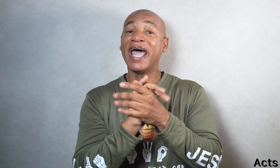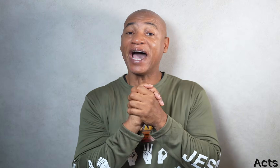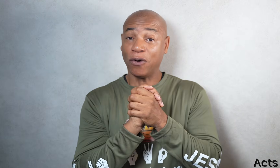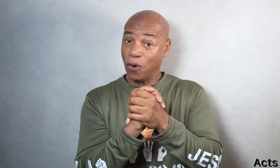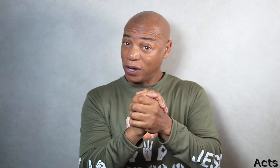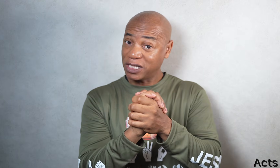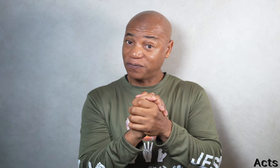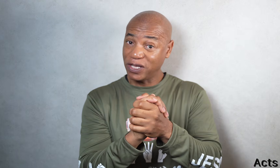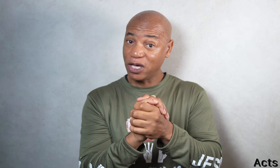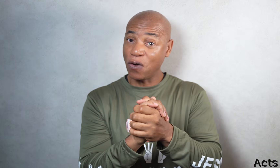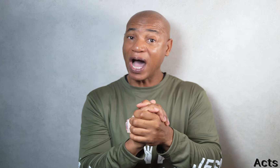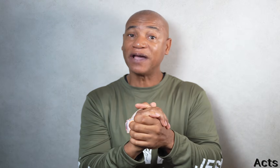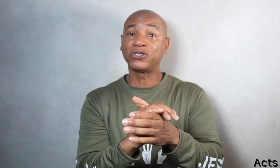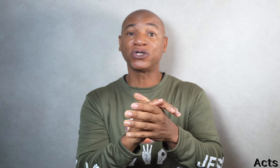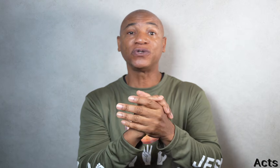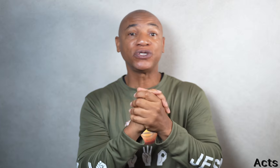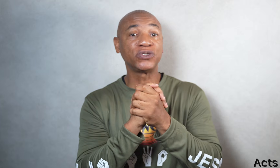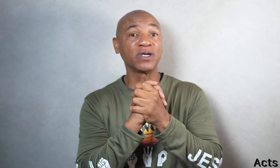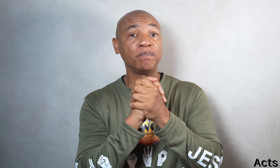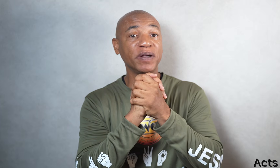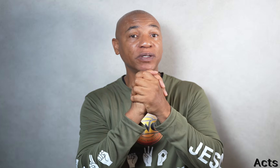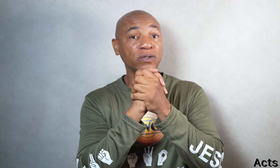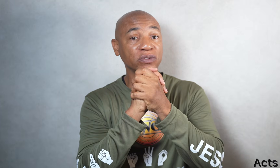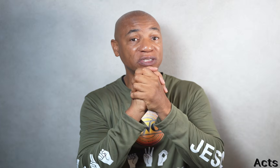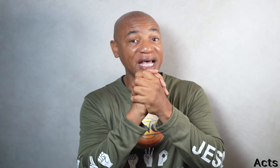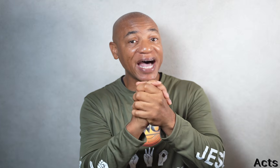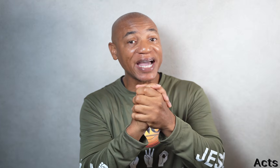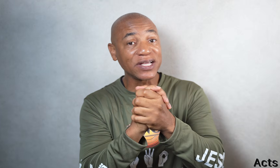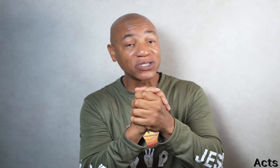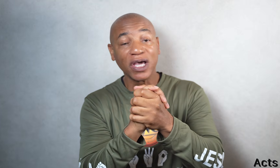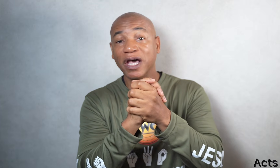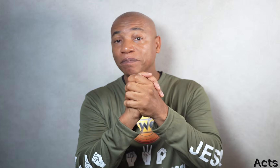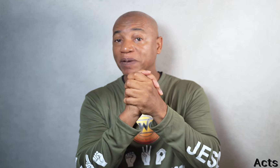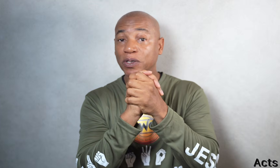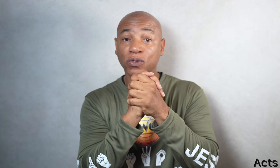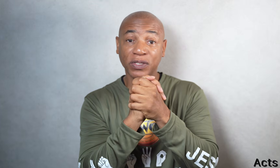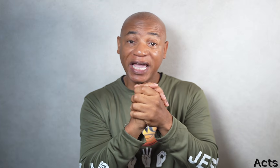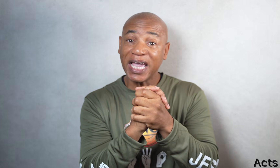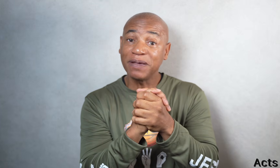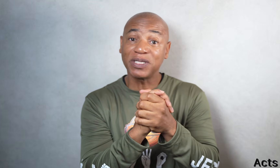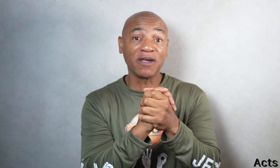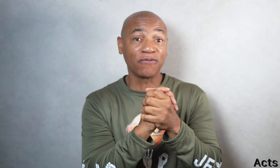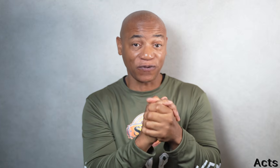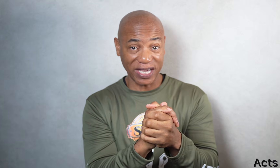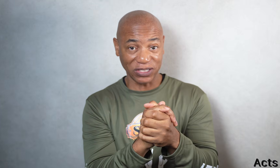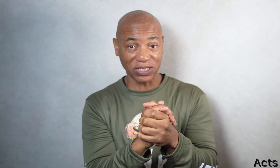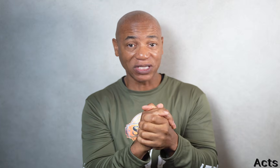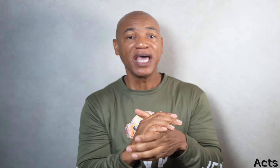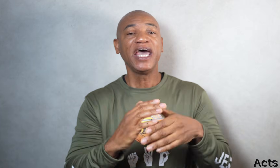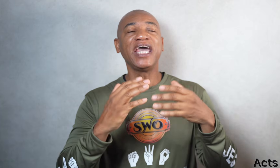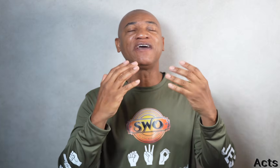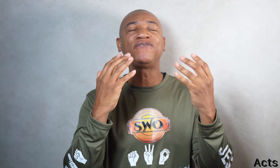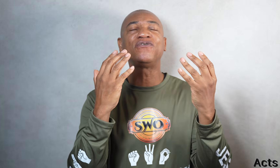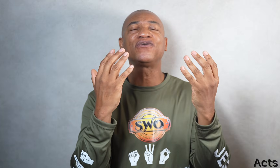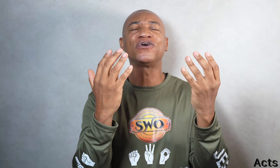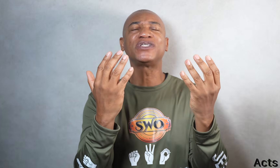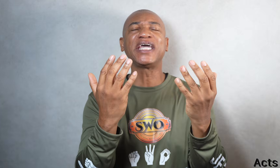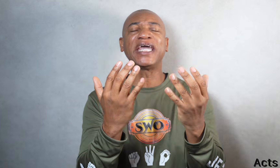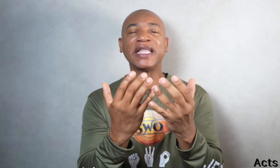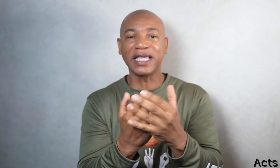Now, on this video, I've shown you some biblical signs, biblical names, and phrases. If you've learned anything